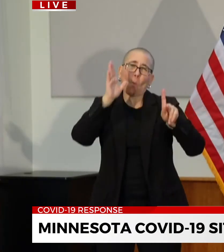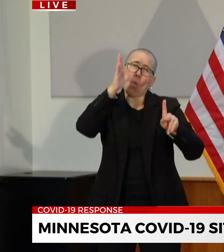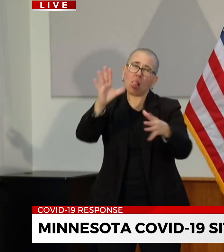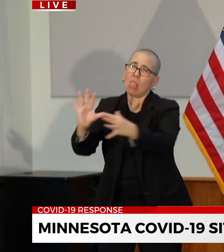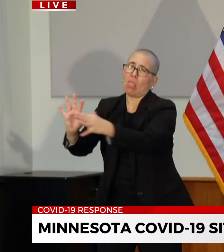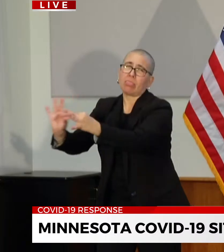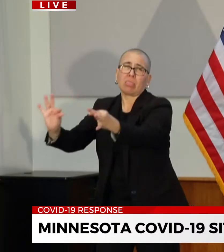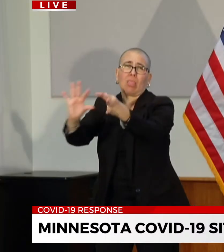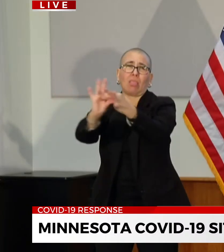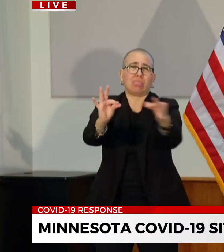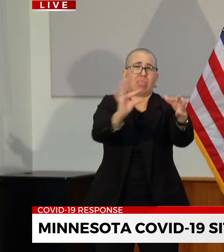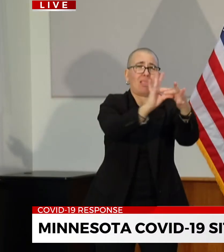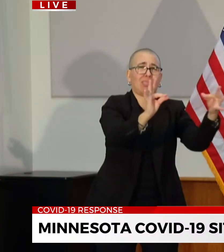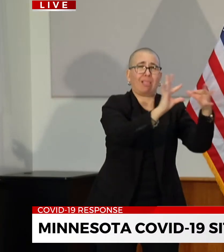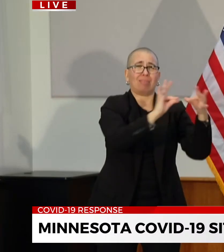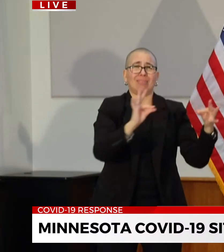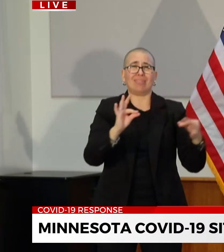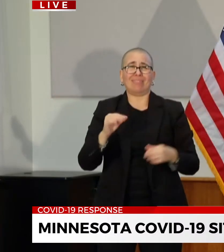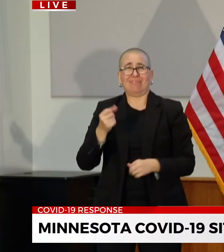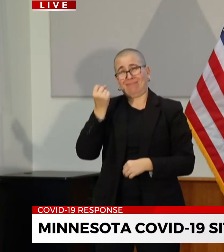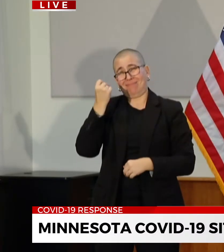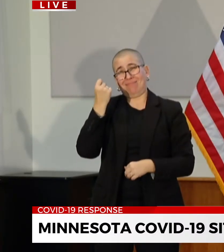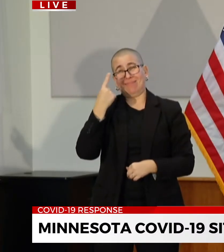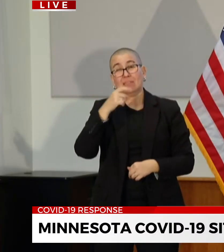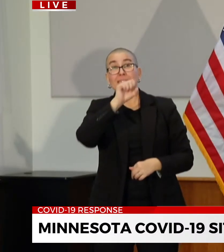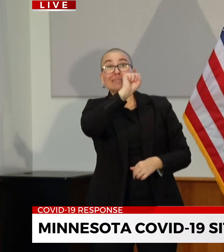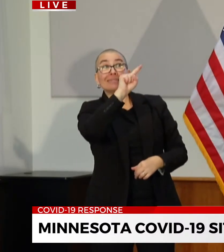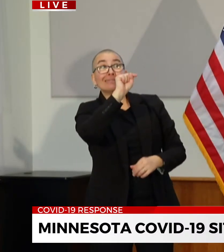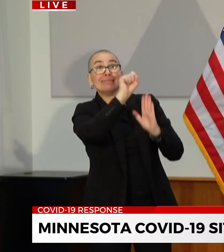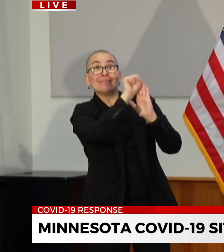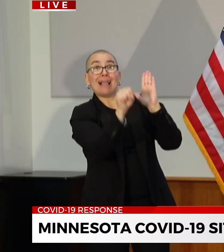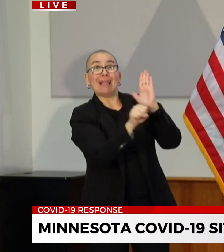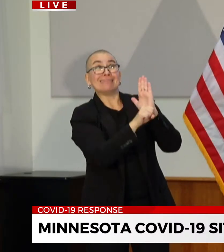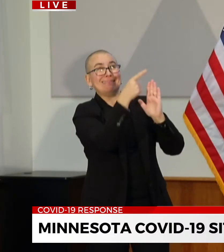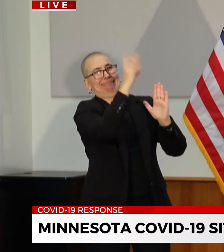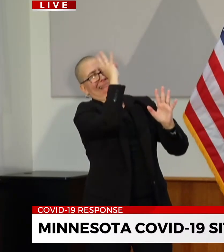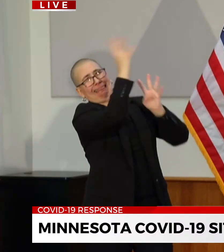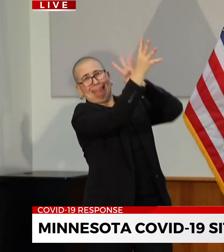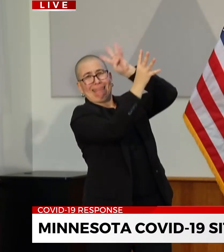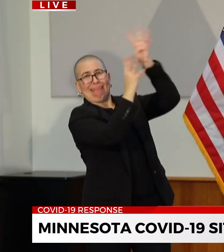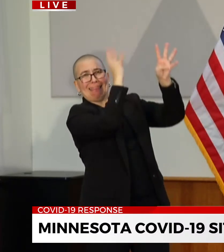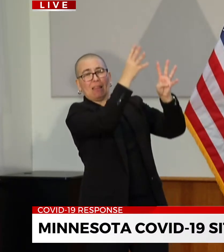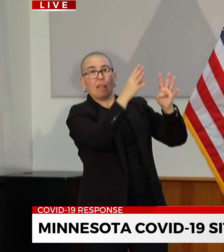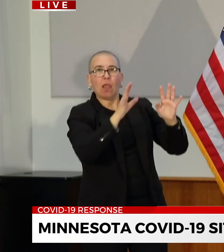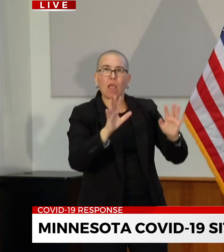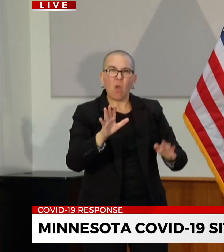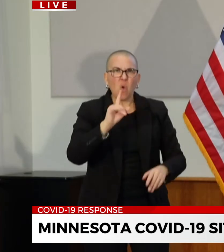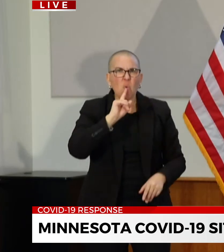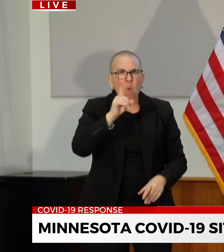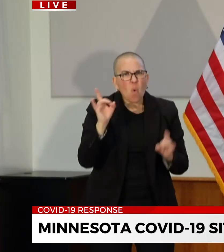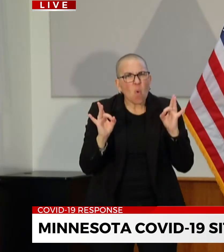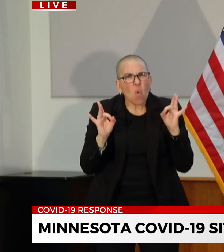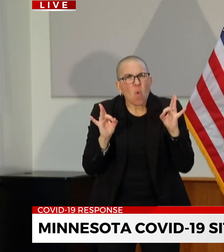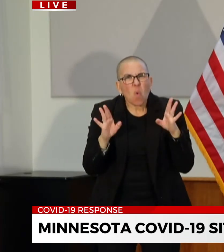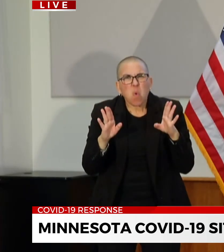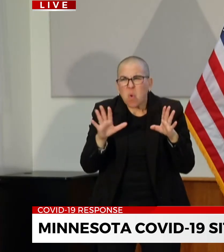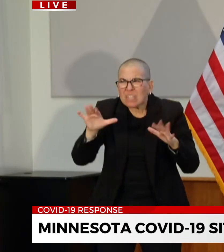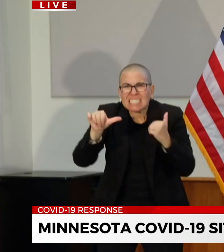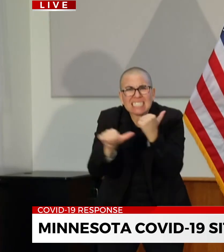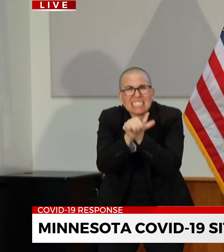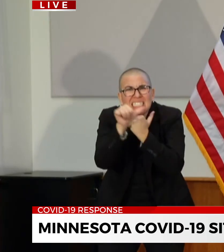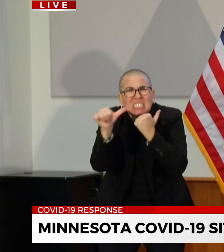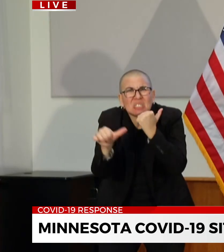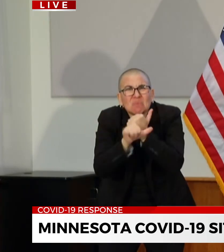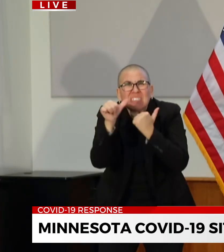tested because the state is cooking the numbers. That's horribly dangerous if it discourages people from getting